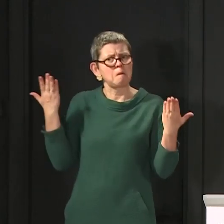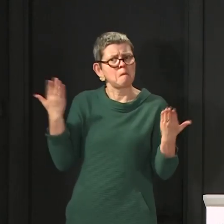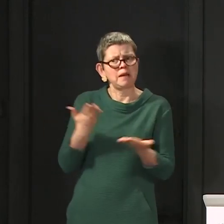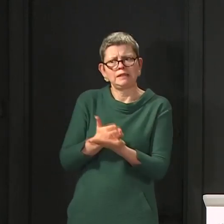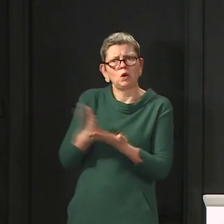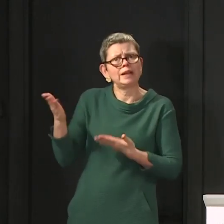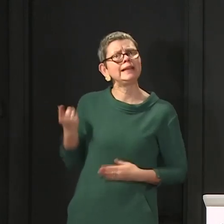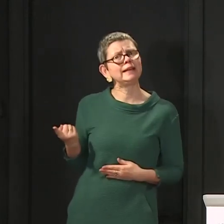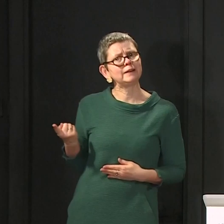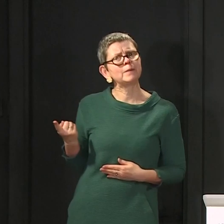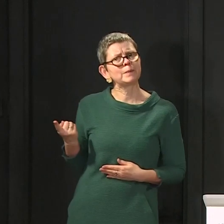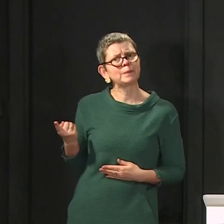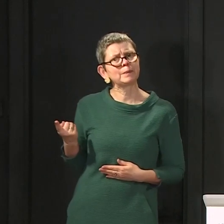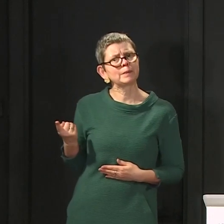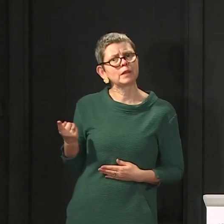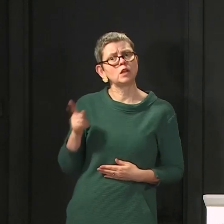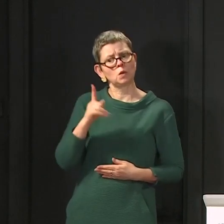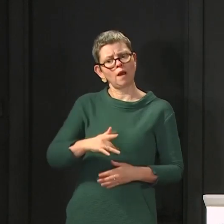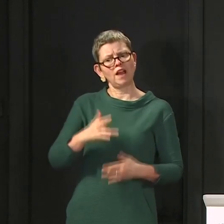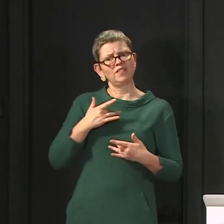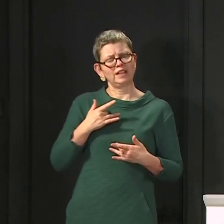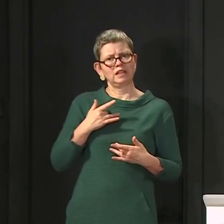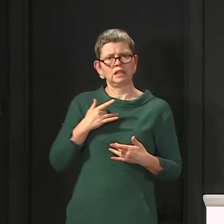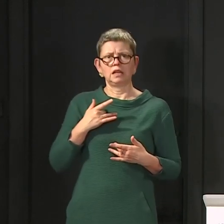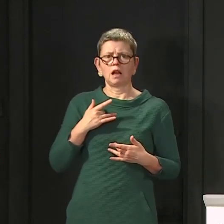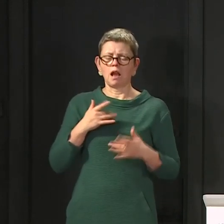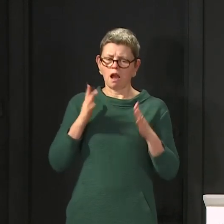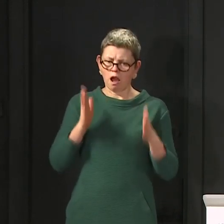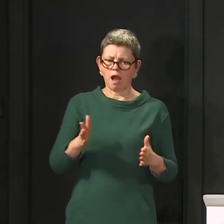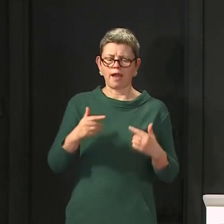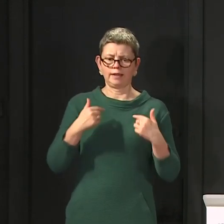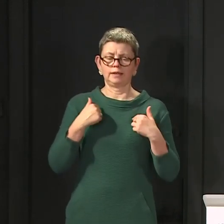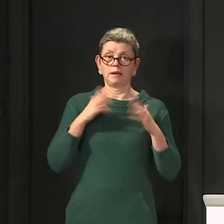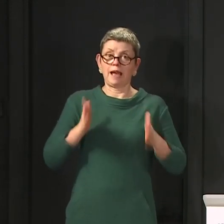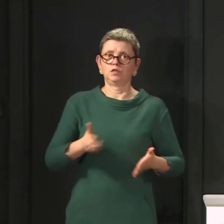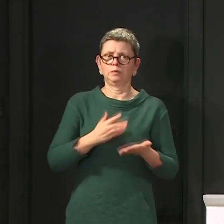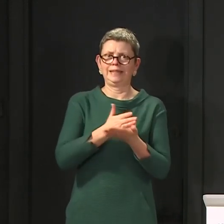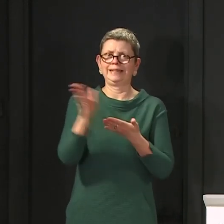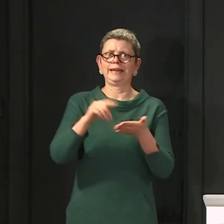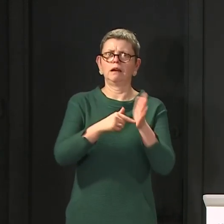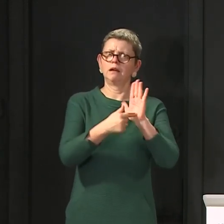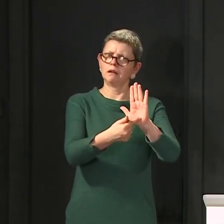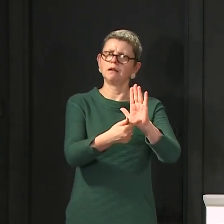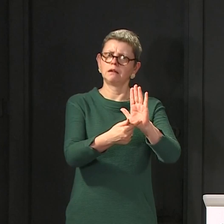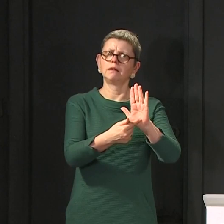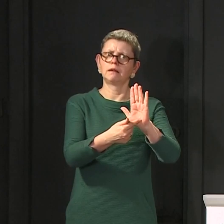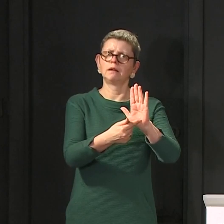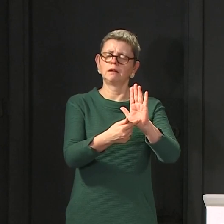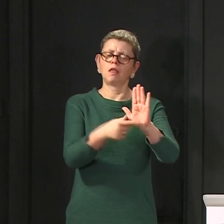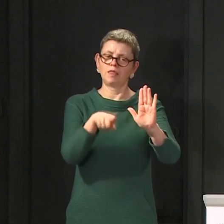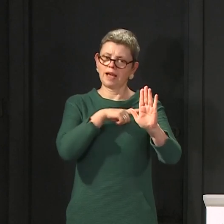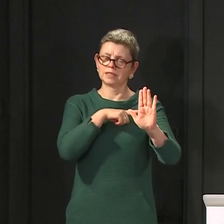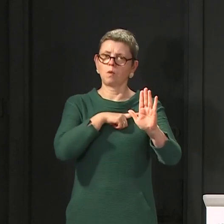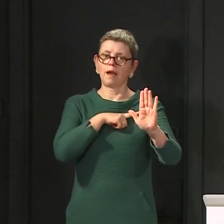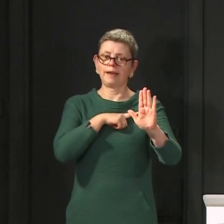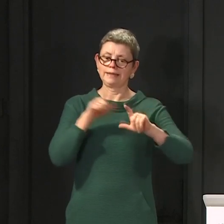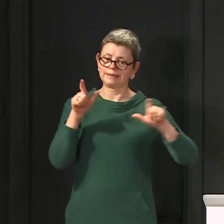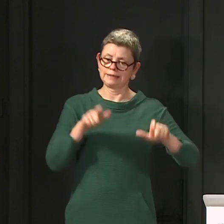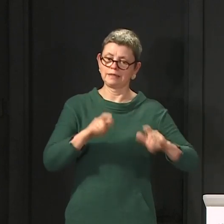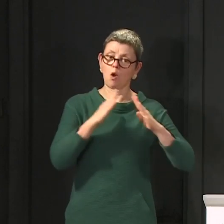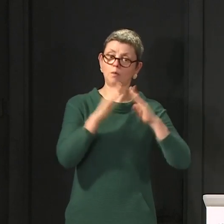that. And therefore, I am failing in my duty to be clear in terms of what I'm asking you to do. So that's why stay at